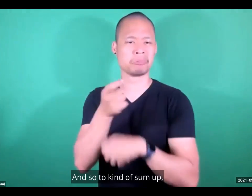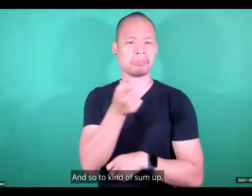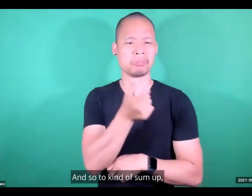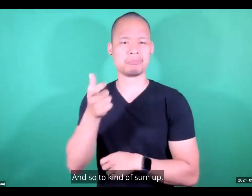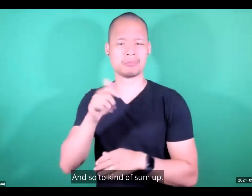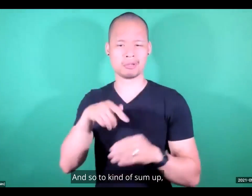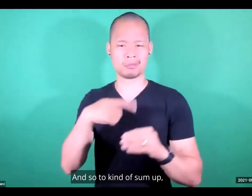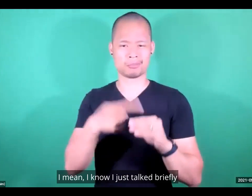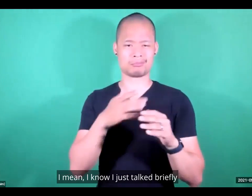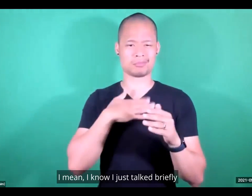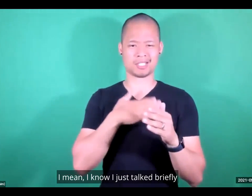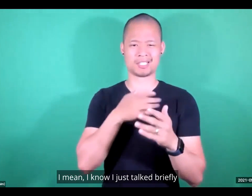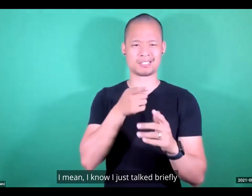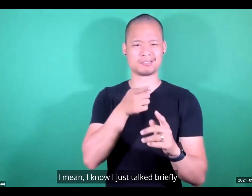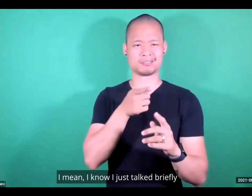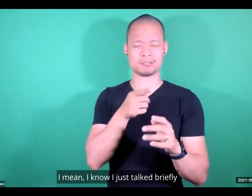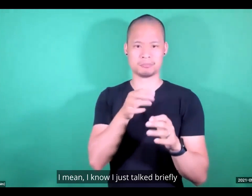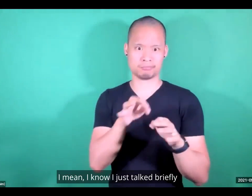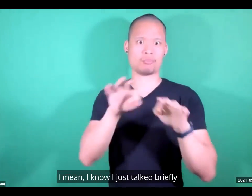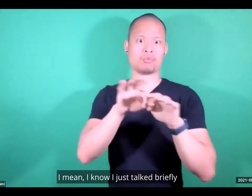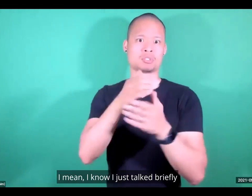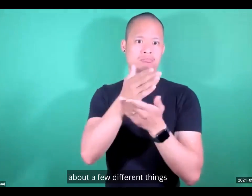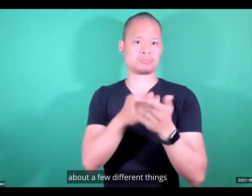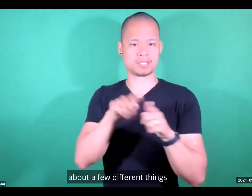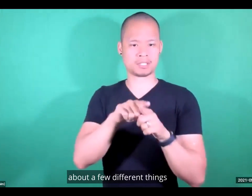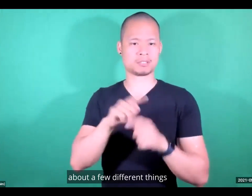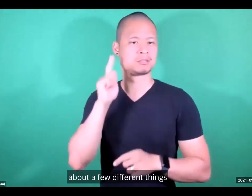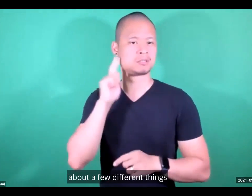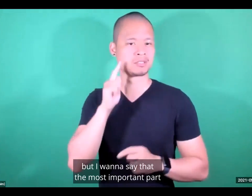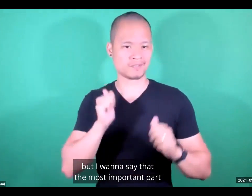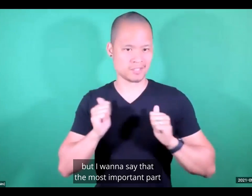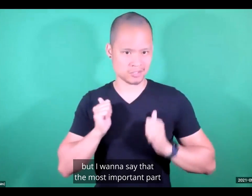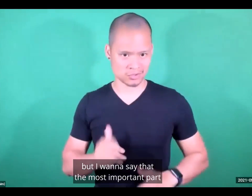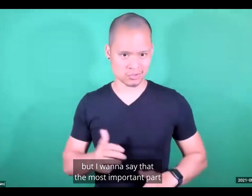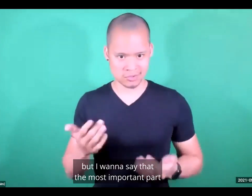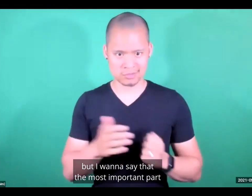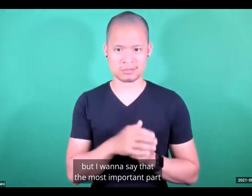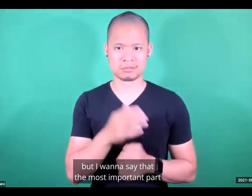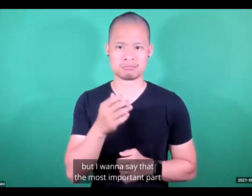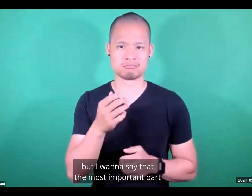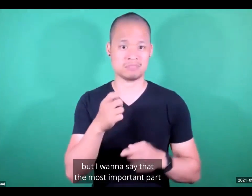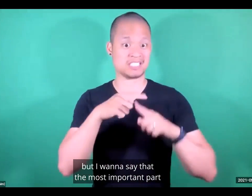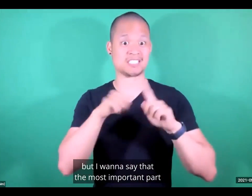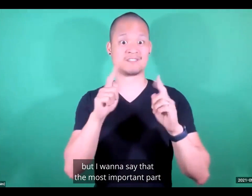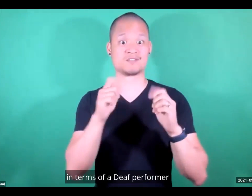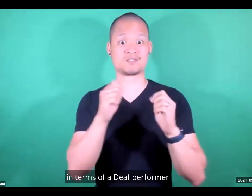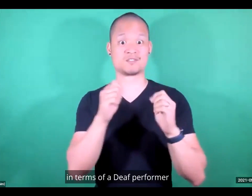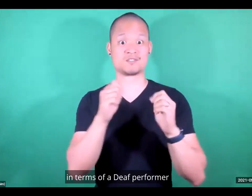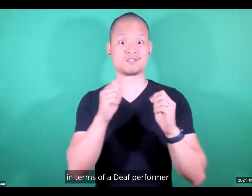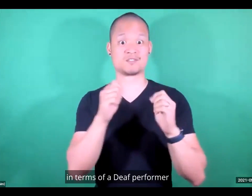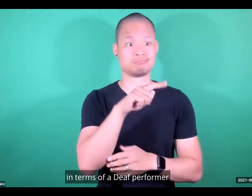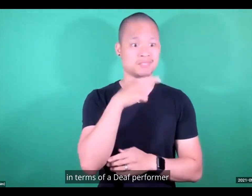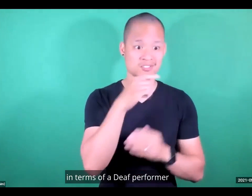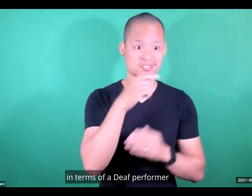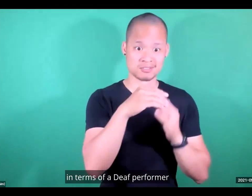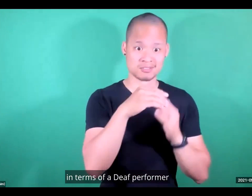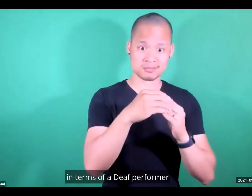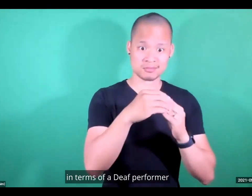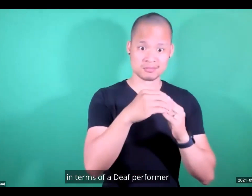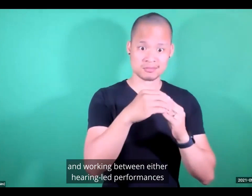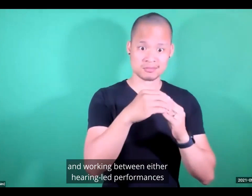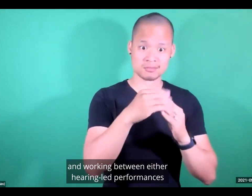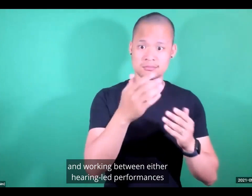And so to kind of sum up, I mean, I know I just talked briefly about a few different things, but I want to say that the most important part in terms of a deaf